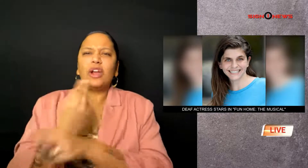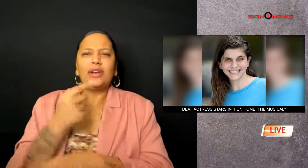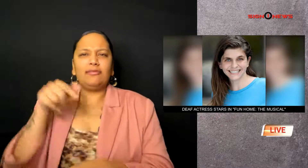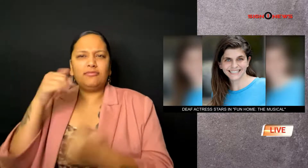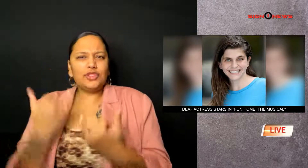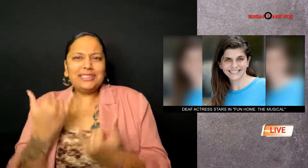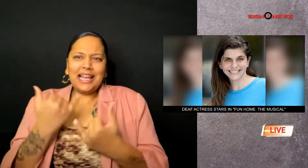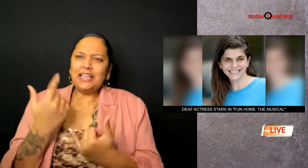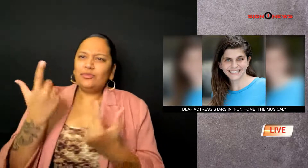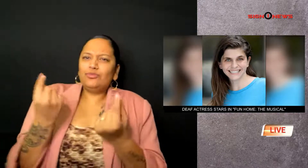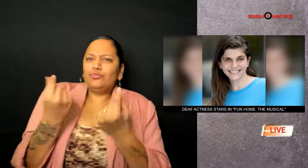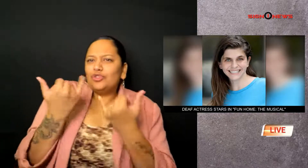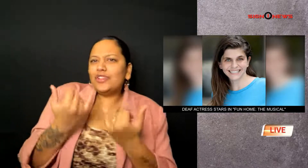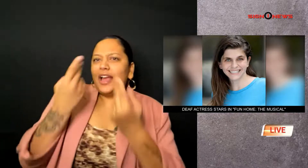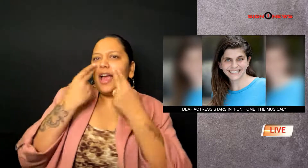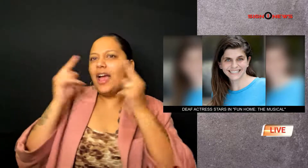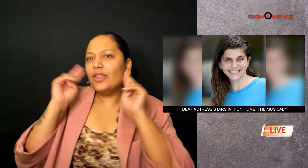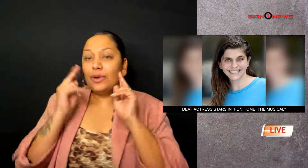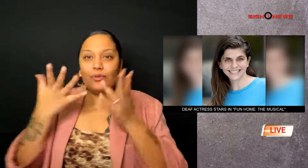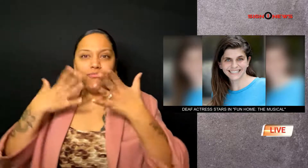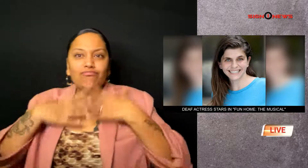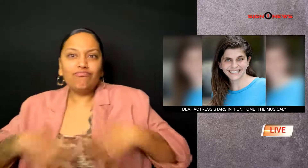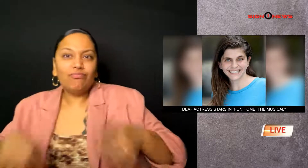What are you going to be doing for Halloween?